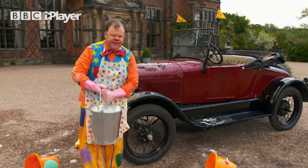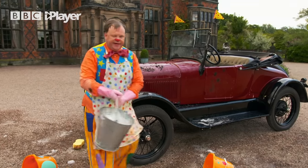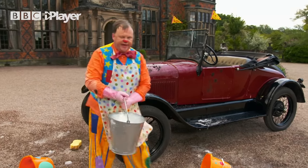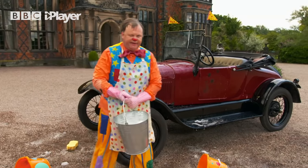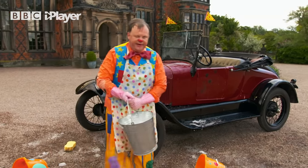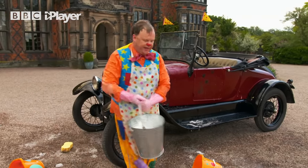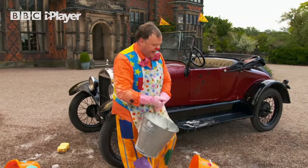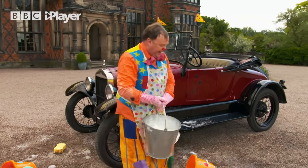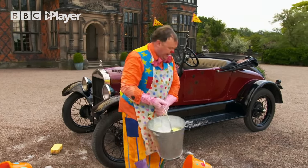oh